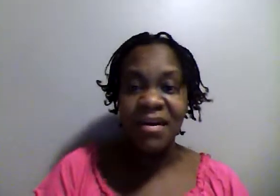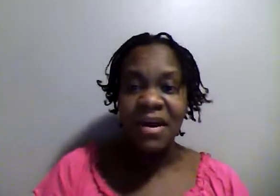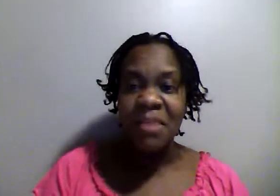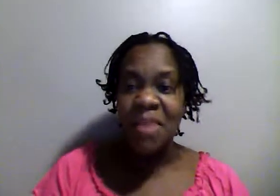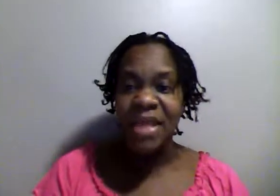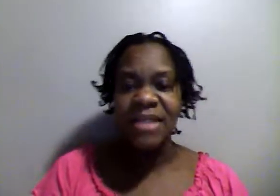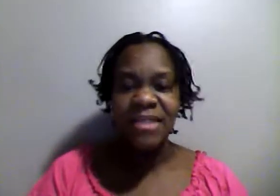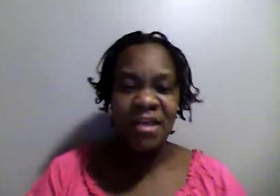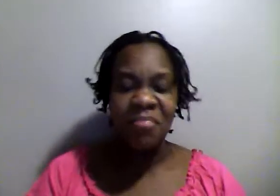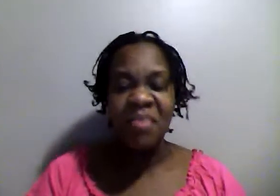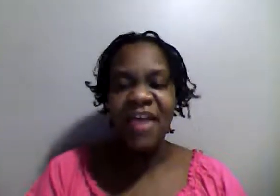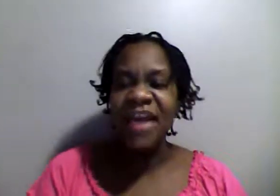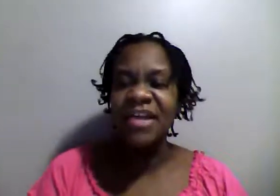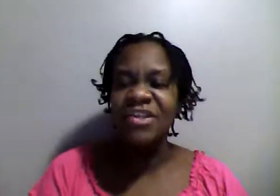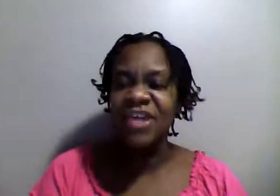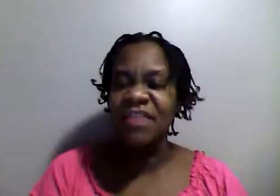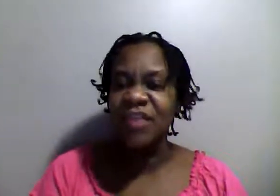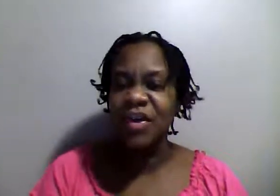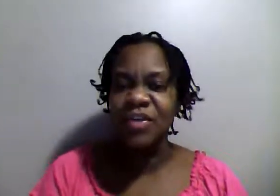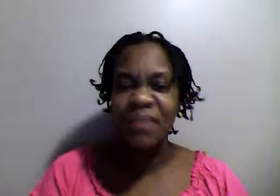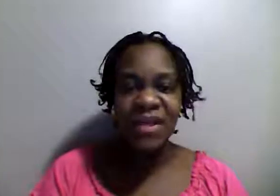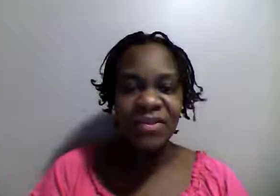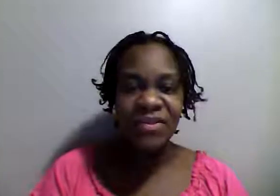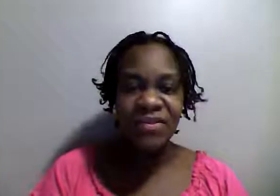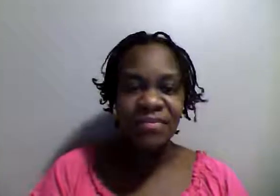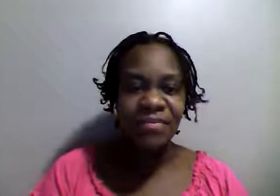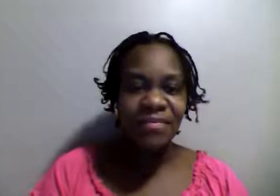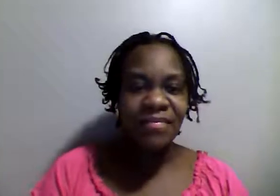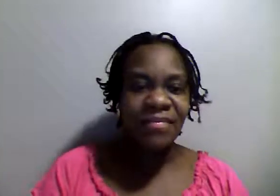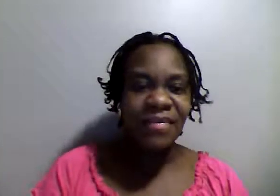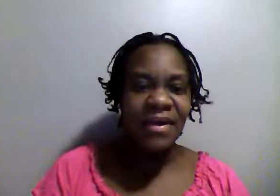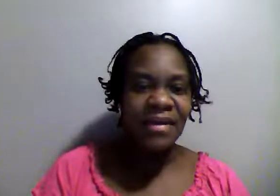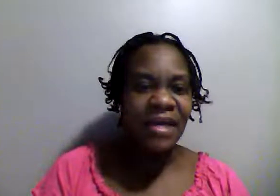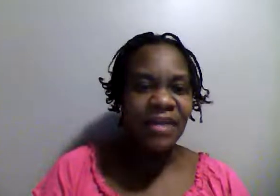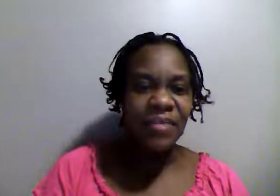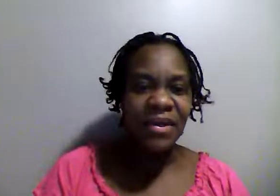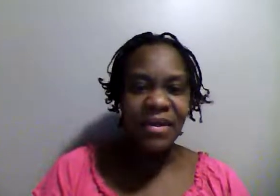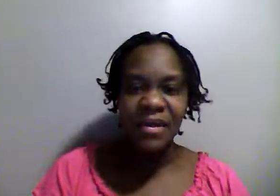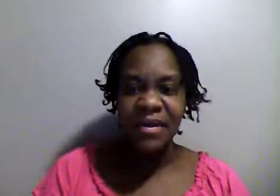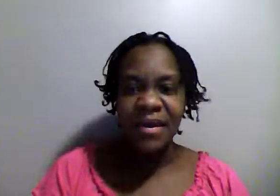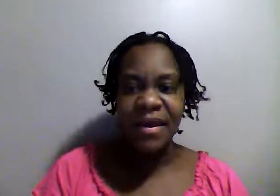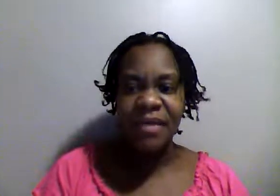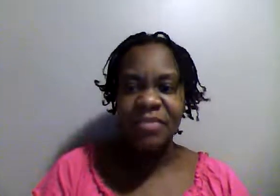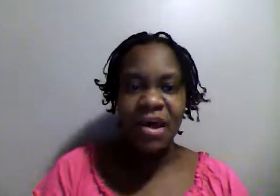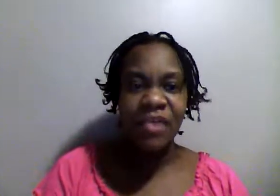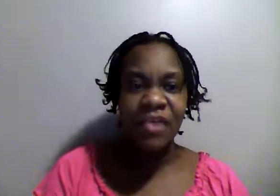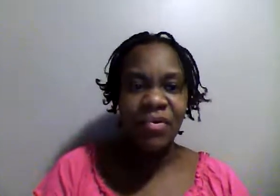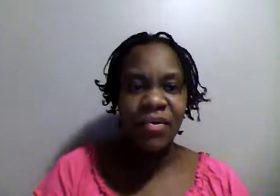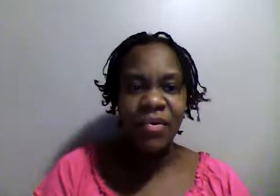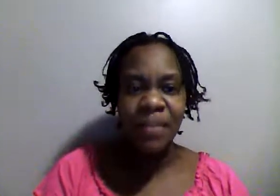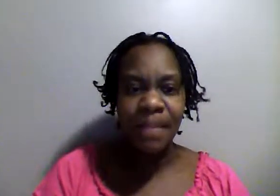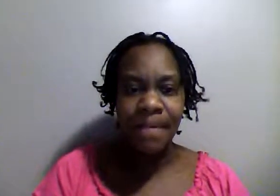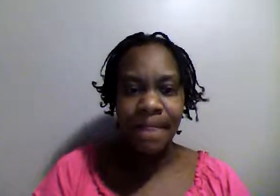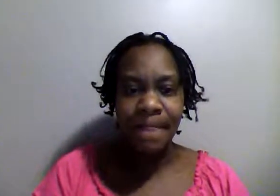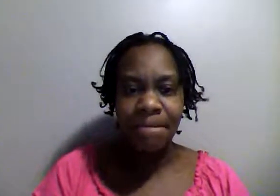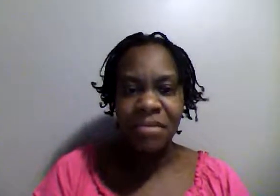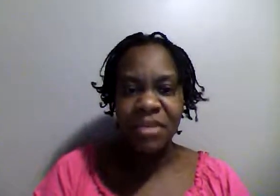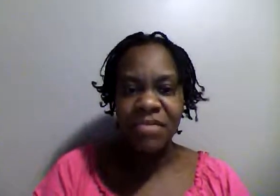means of providing shade for your tomatoes, and that will help to control green